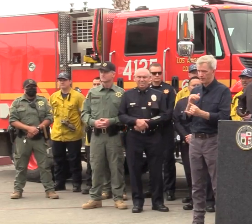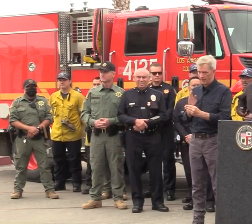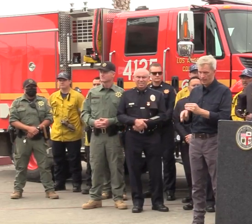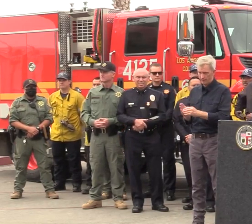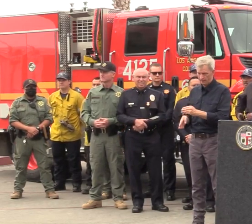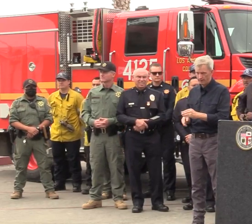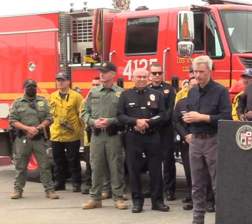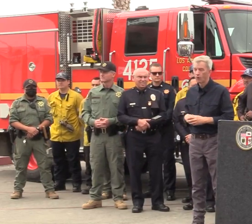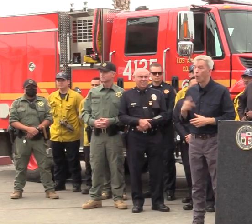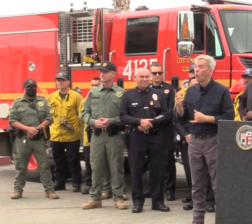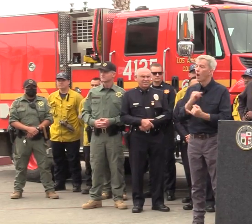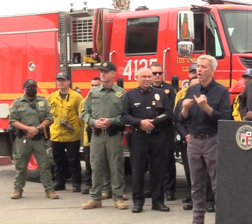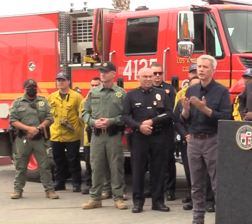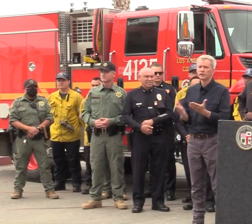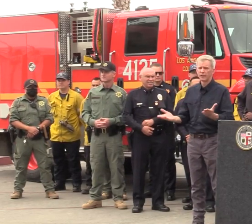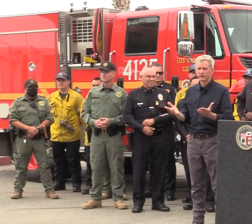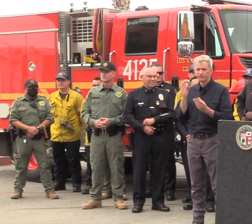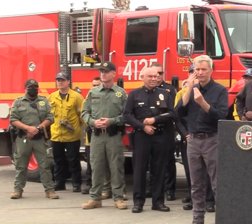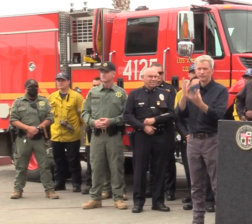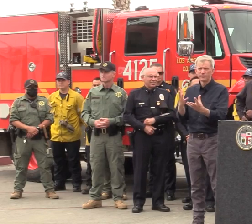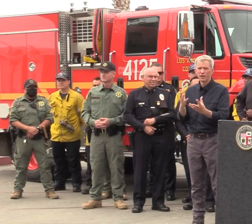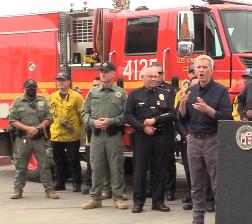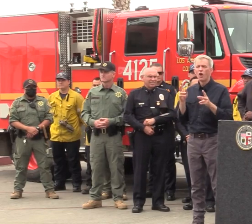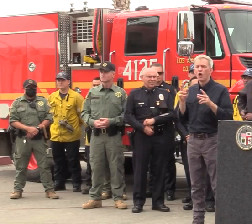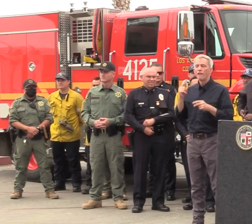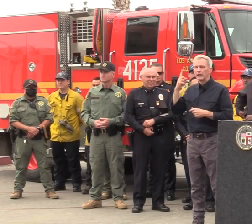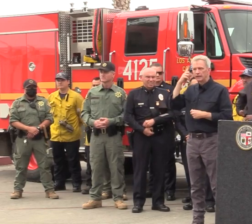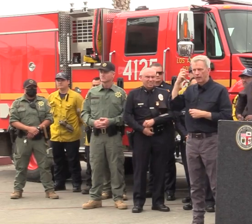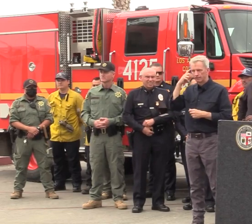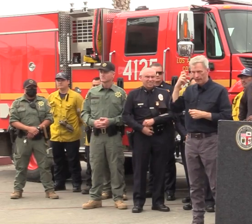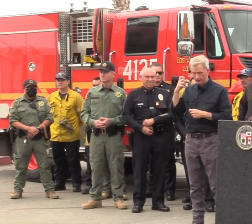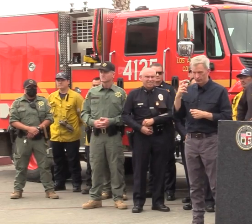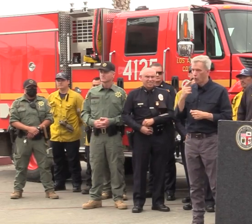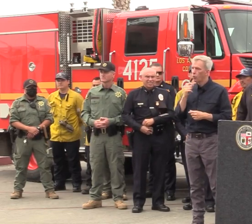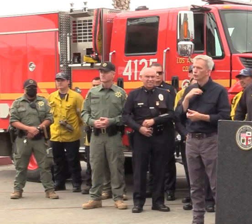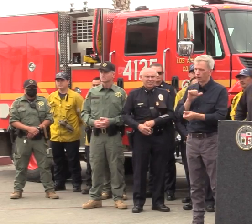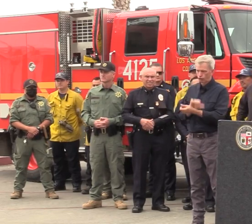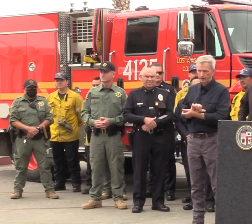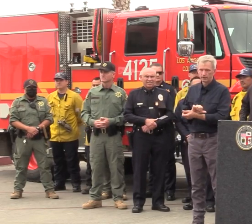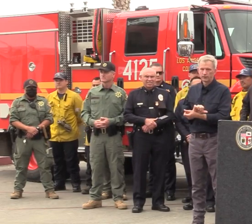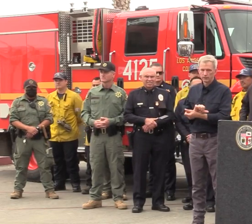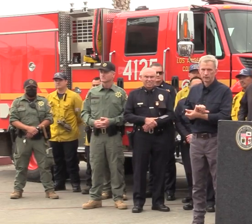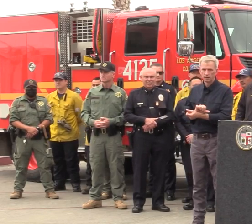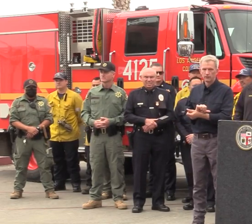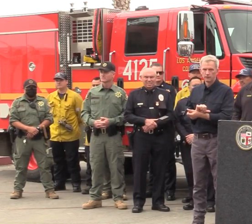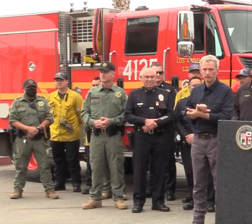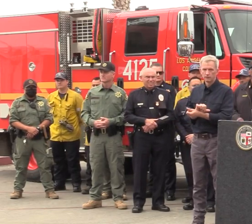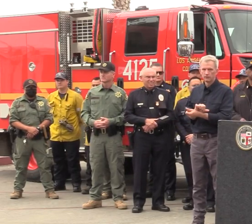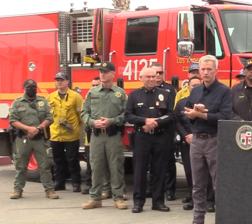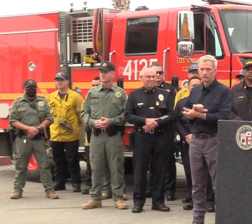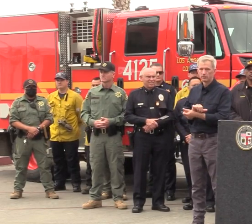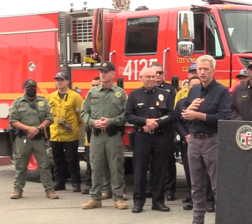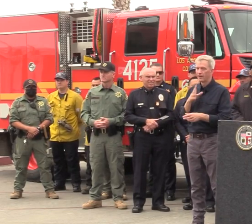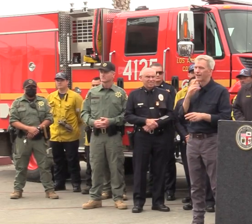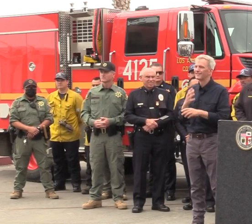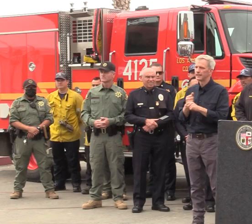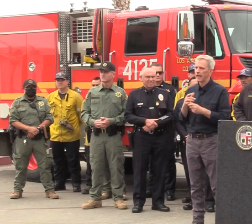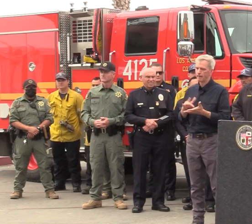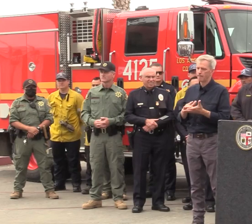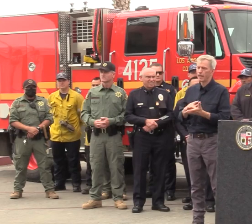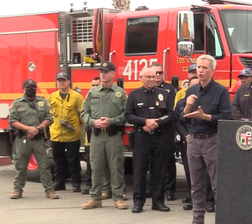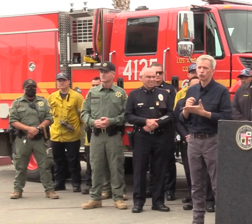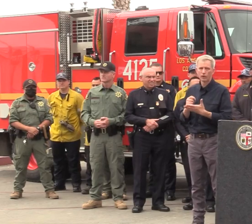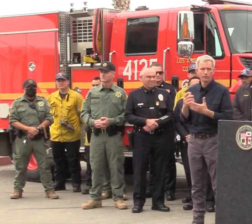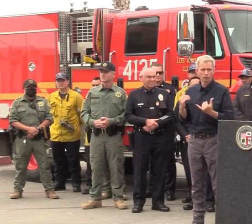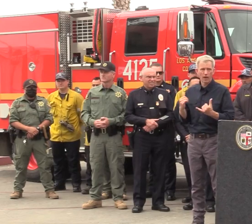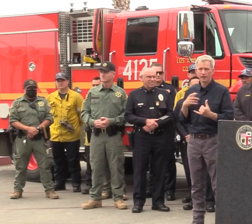as well about the person of interest, a suspect now who has been arrested but is getting medical treatment right now.